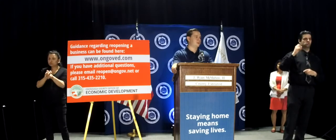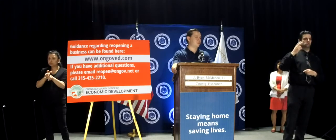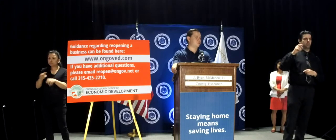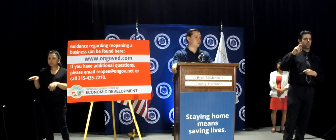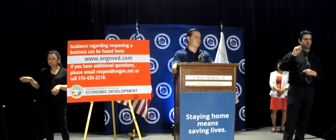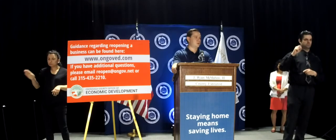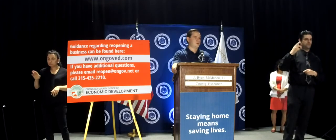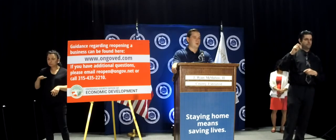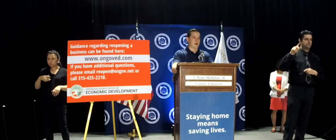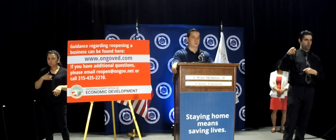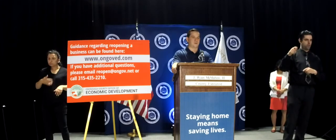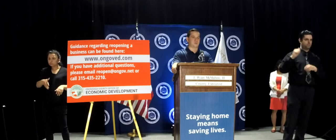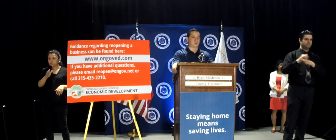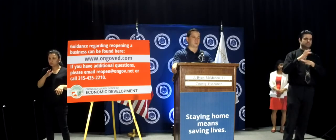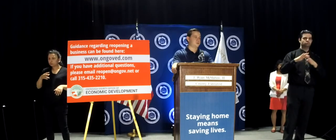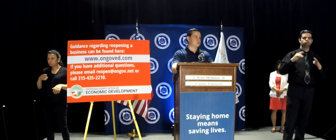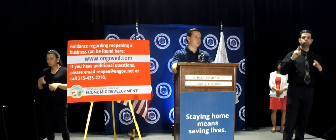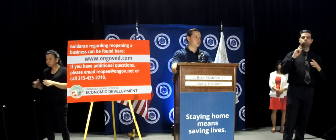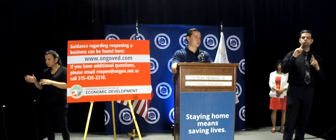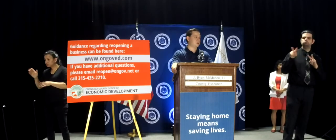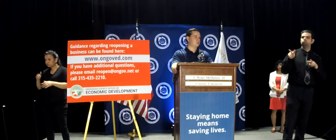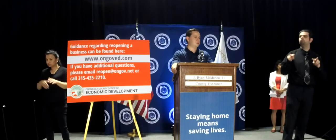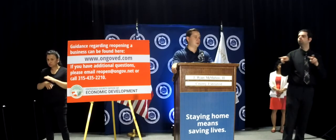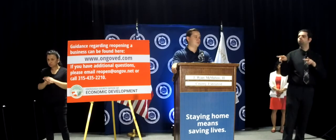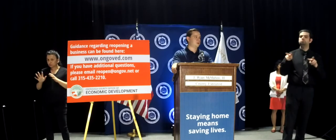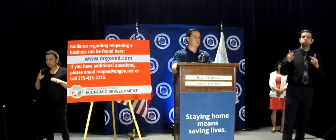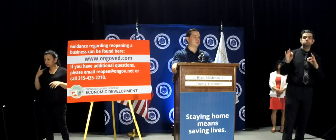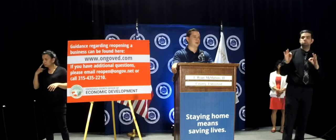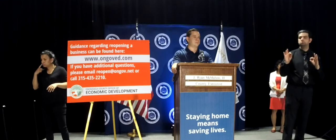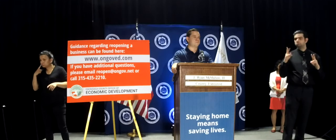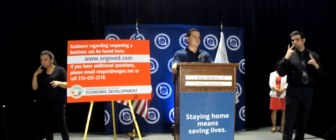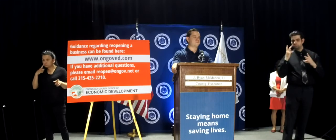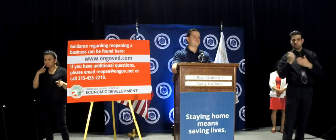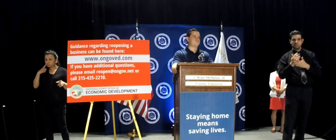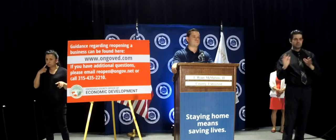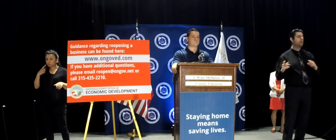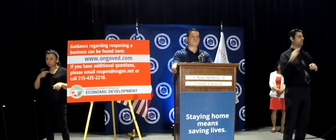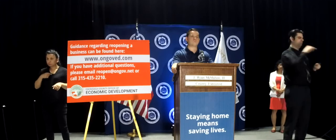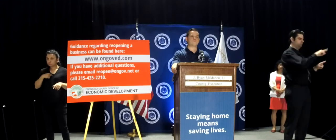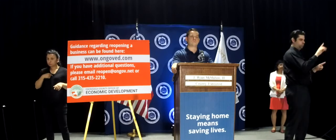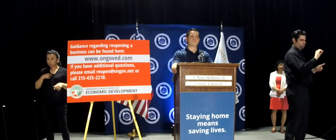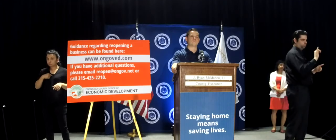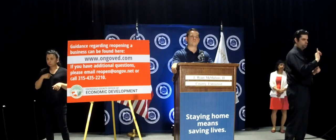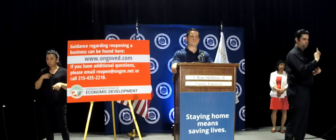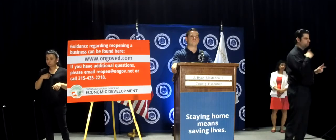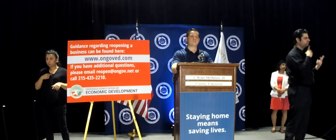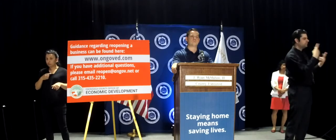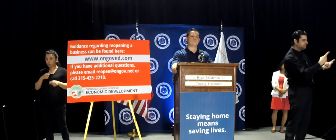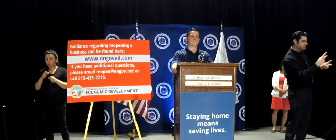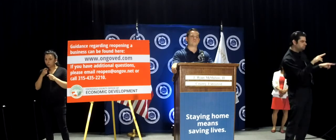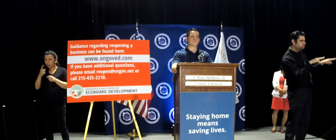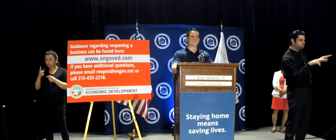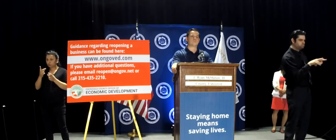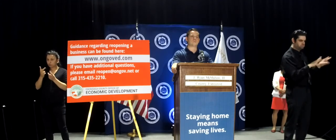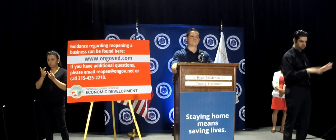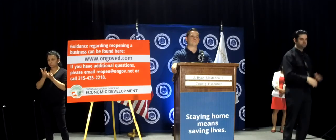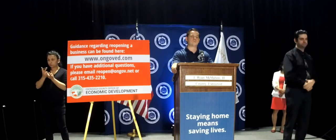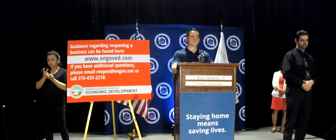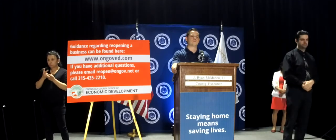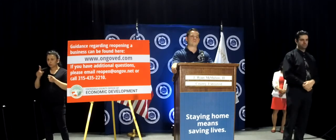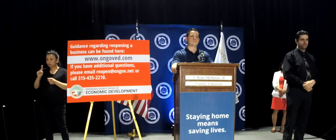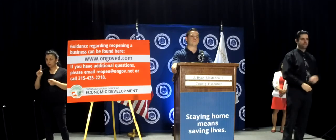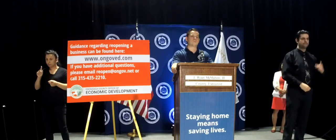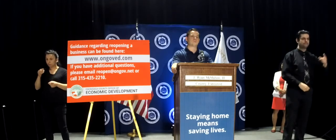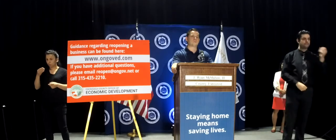it for myself. So I'm comfortable with the decisions that I've made to date. You've said at previous briefings that you don't have your own police